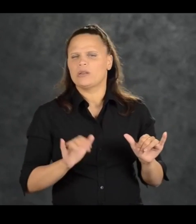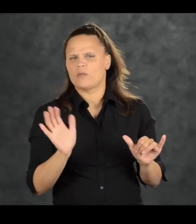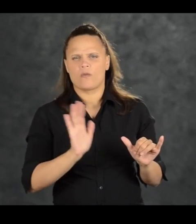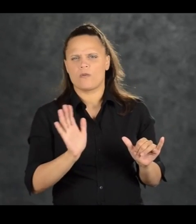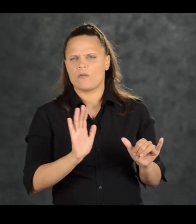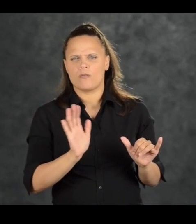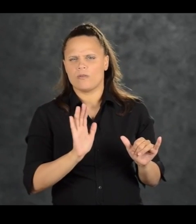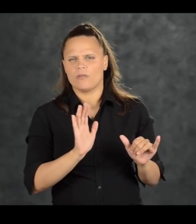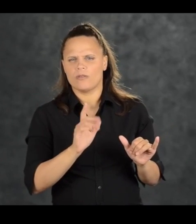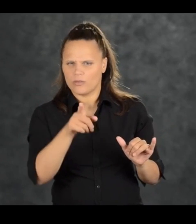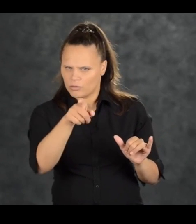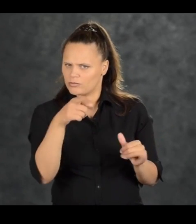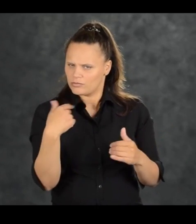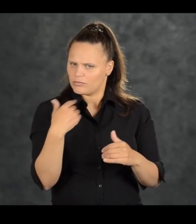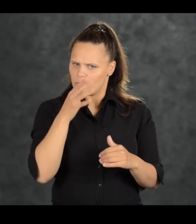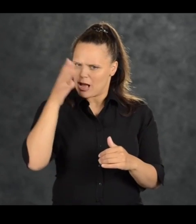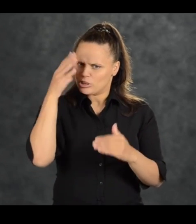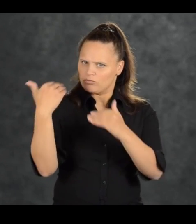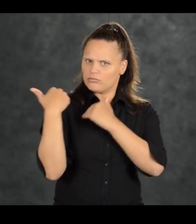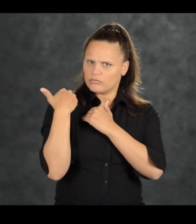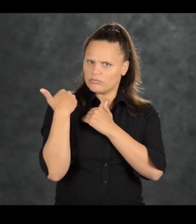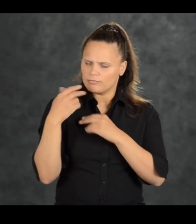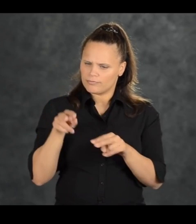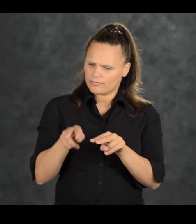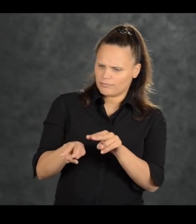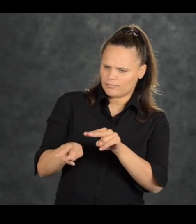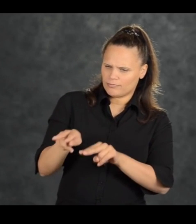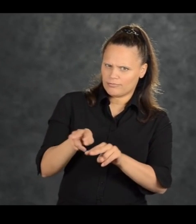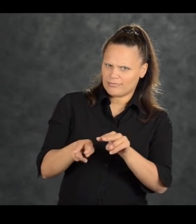Don't just turn a blind eye and sign the IEPs.